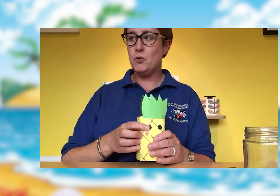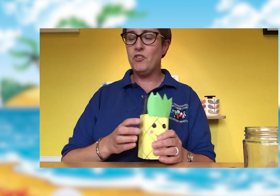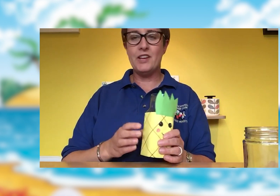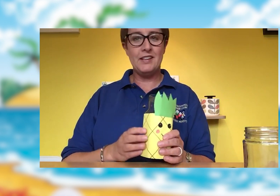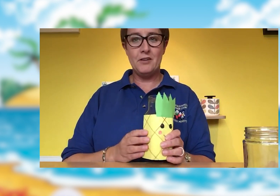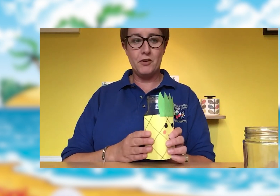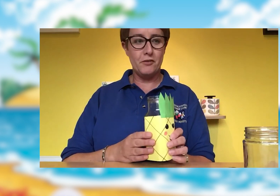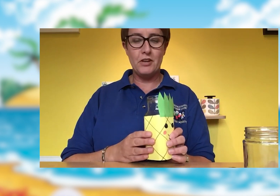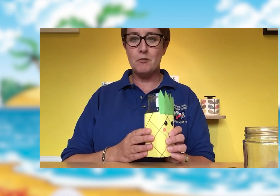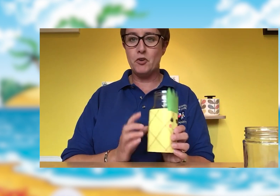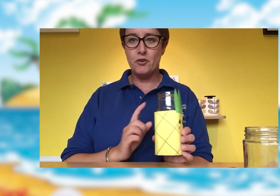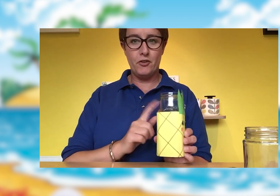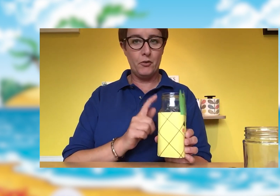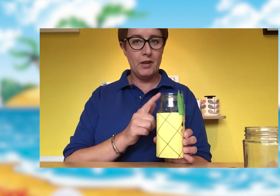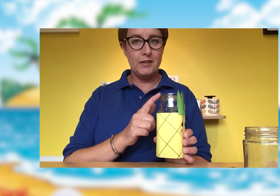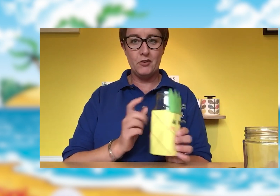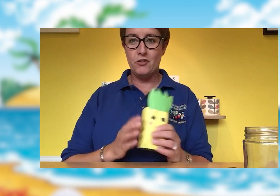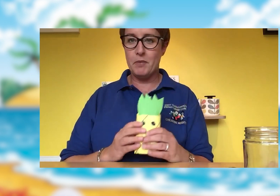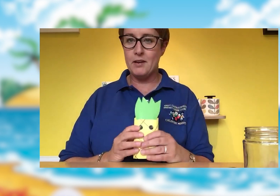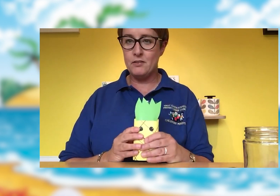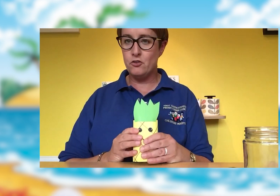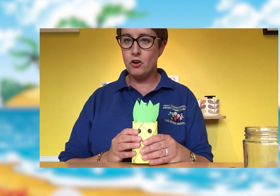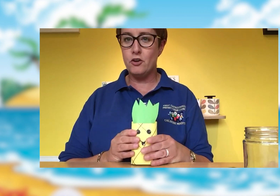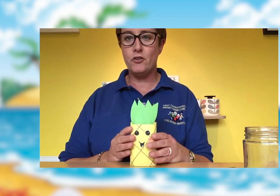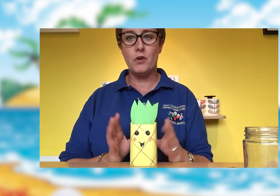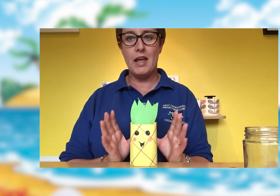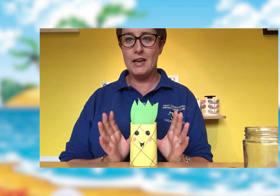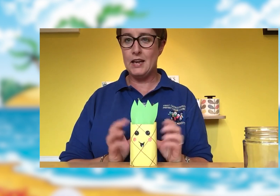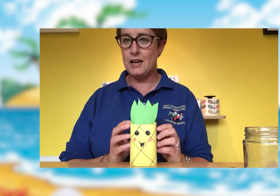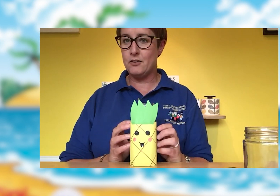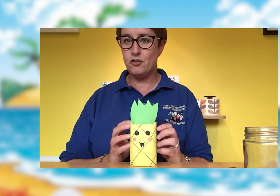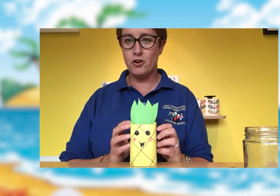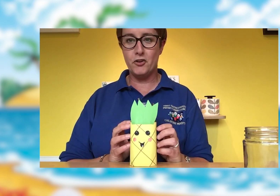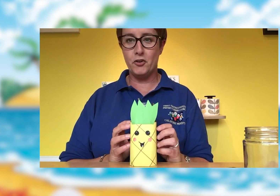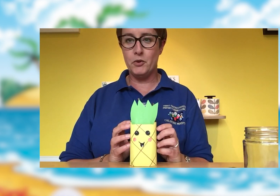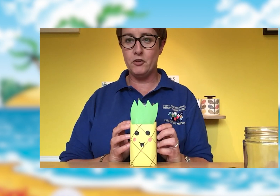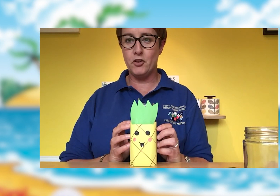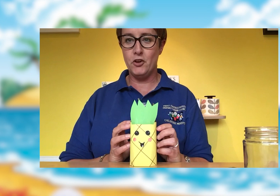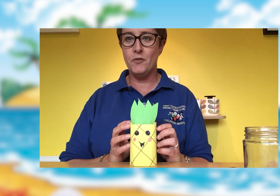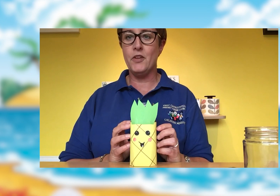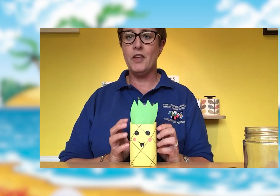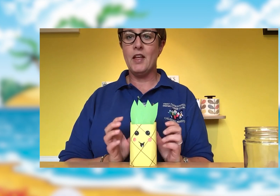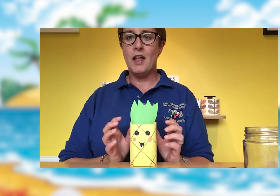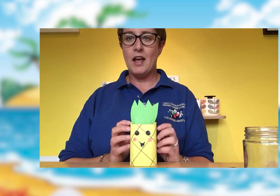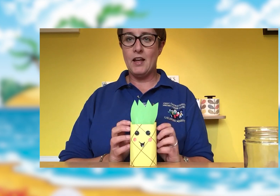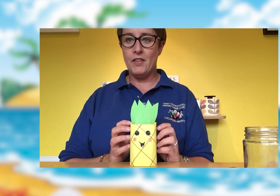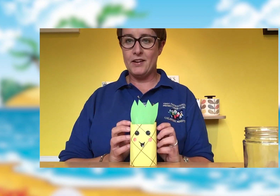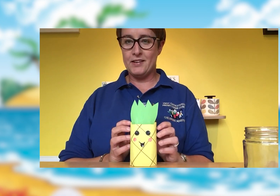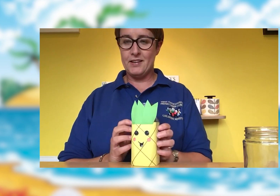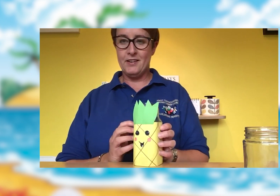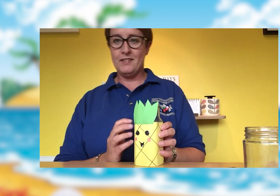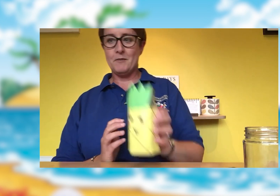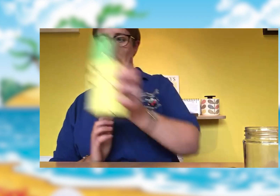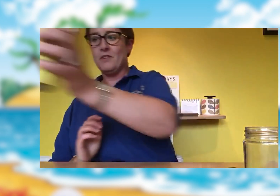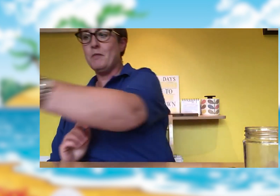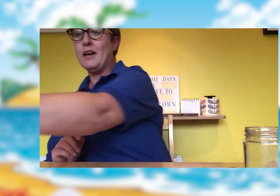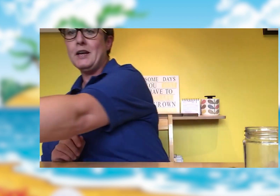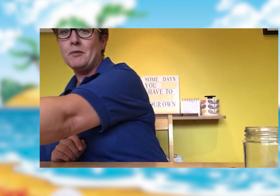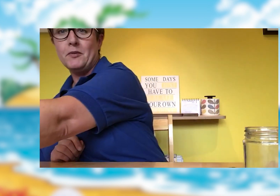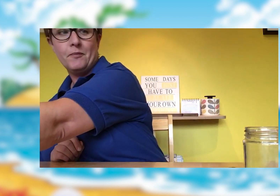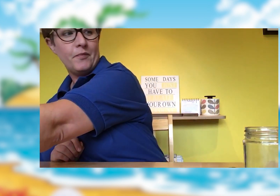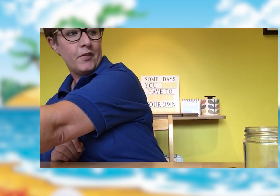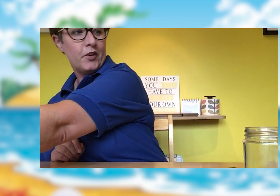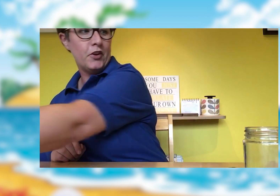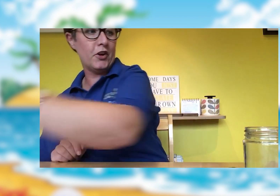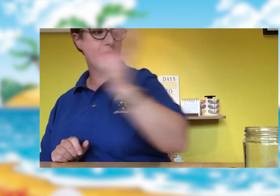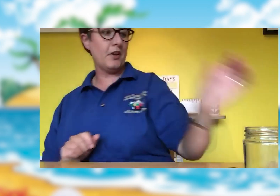And you'll notice I didn't have enough jam jars, so I did use a pasta jar. So any glass jar at all will do. And that is Mrs.